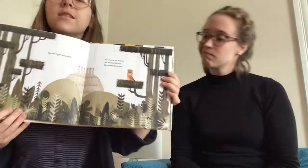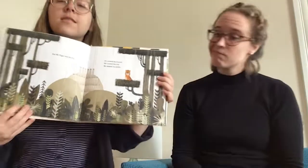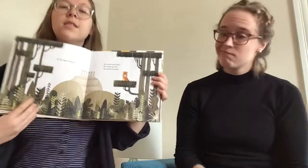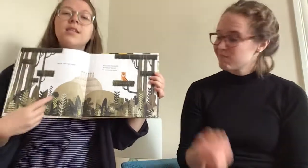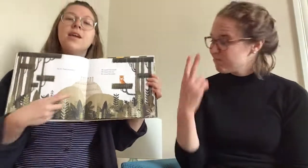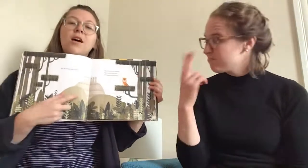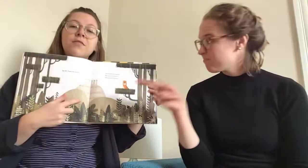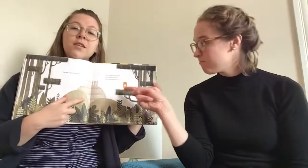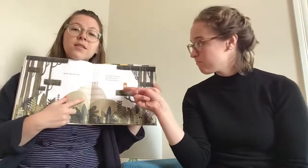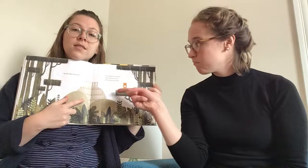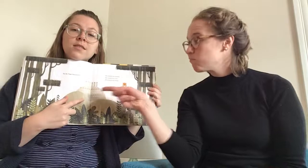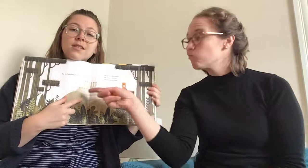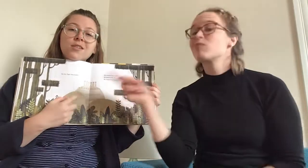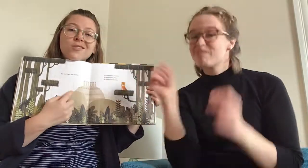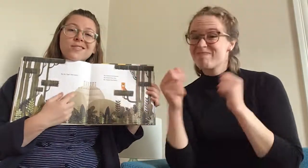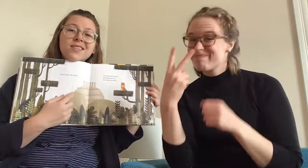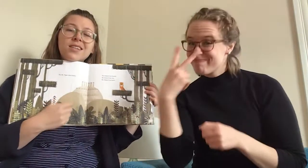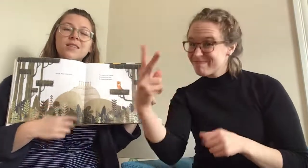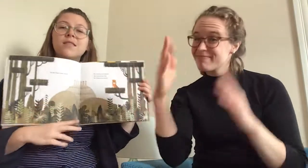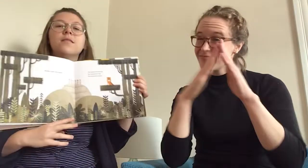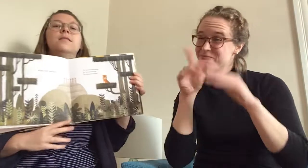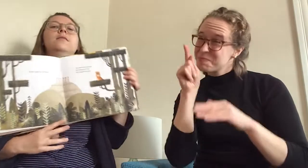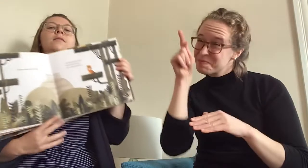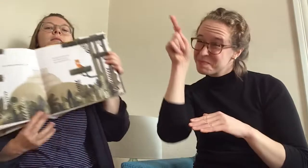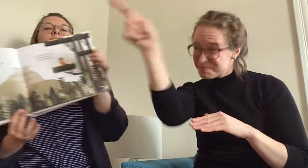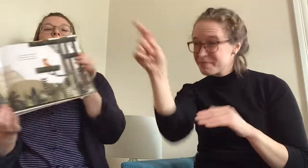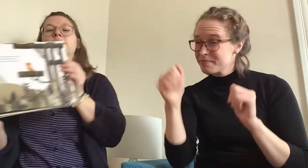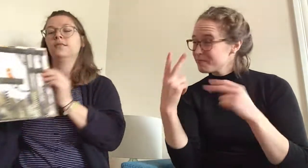Which he can see off in the distance. There's the city.